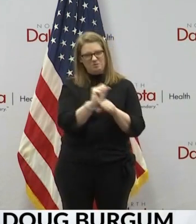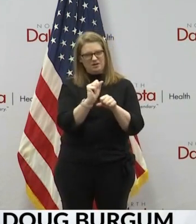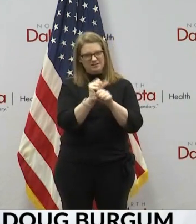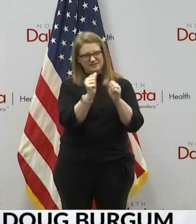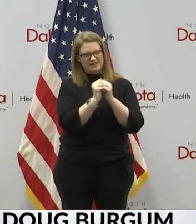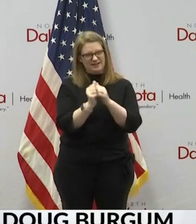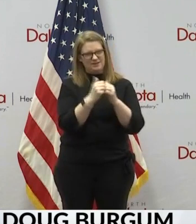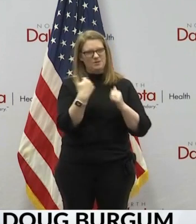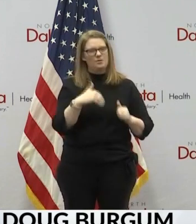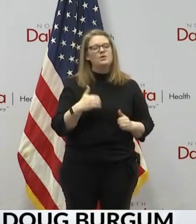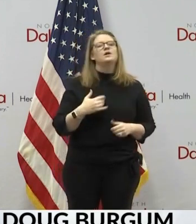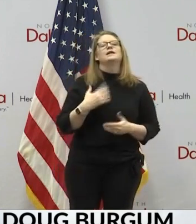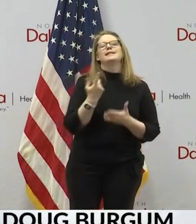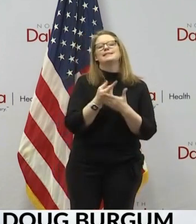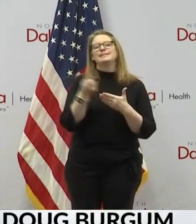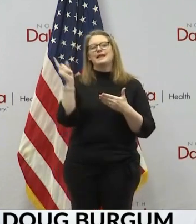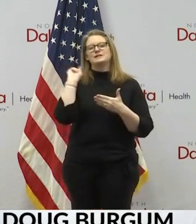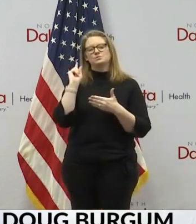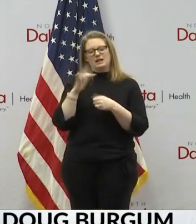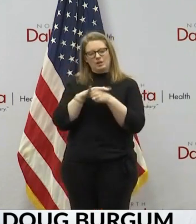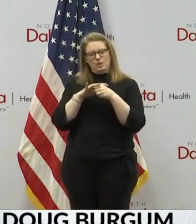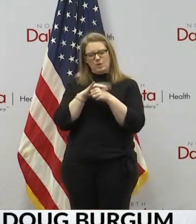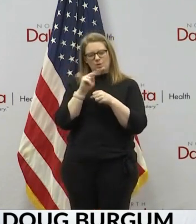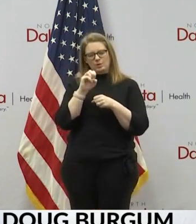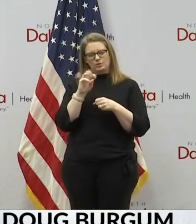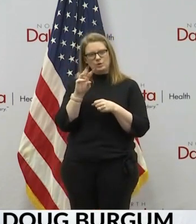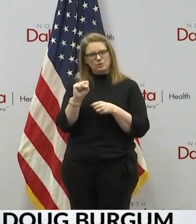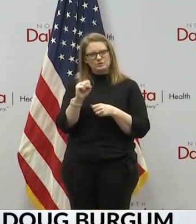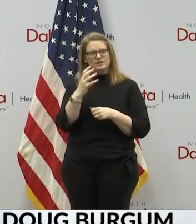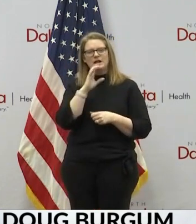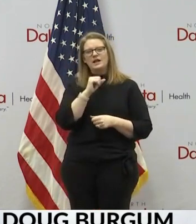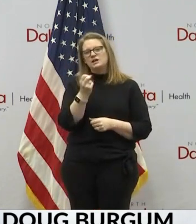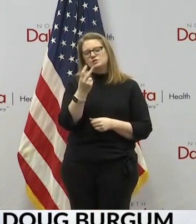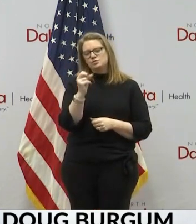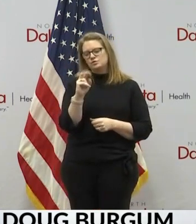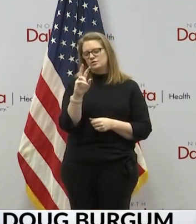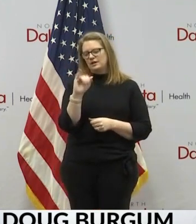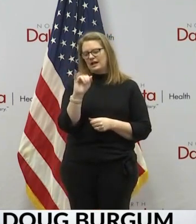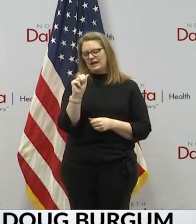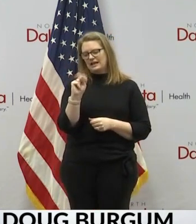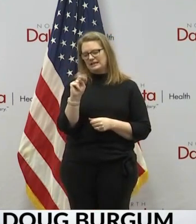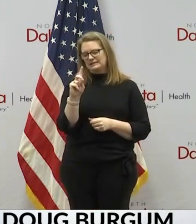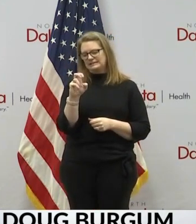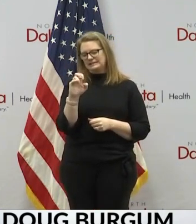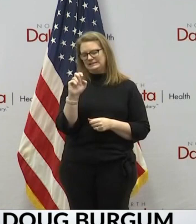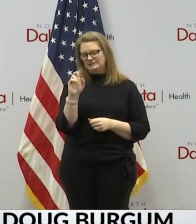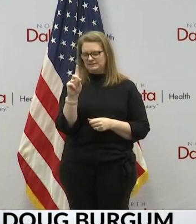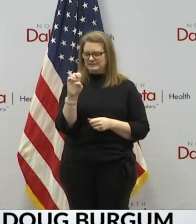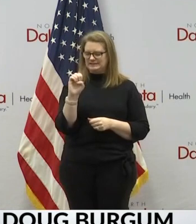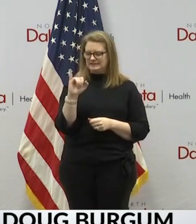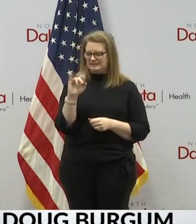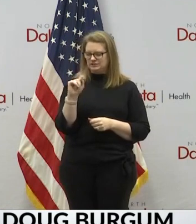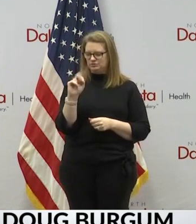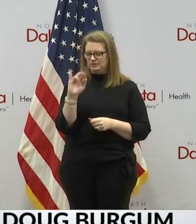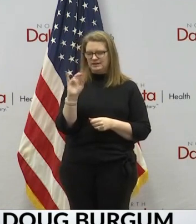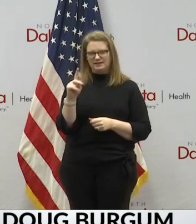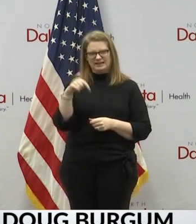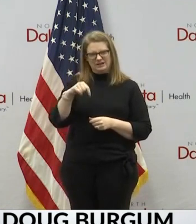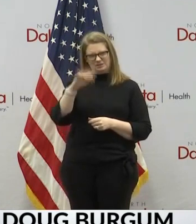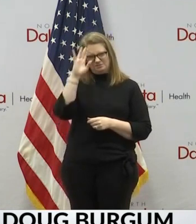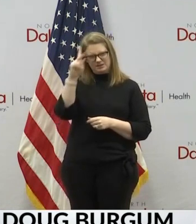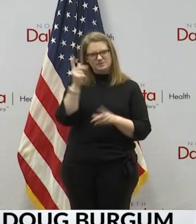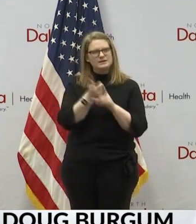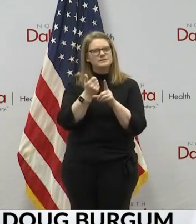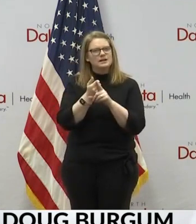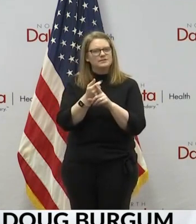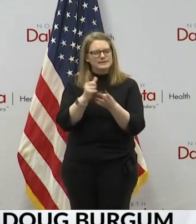local news outlet, there was a story here shared about 12-year-old Ian Dietrich in Bismarck, who's using a 3D printer